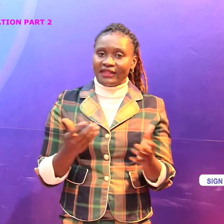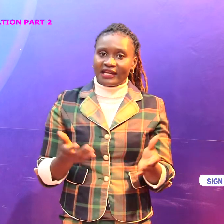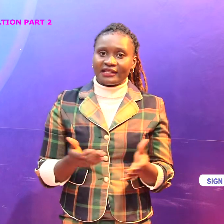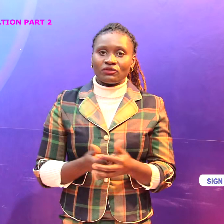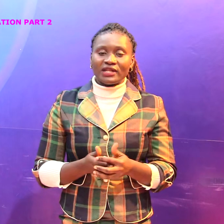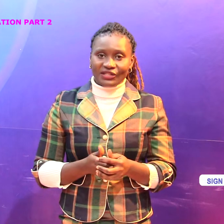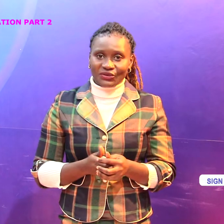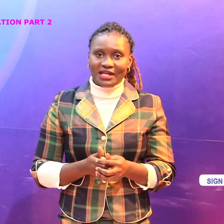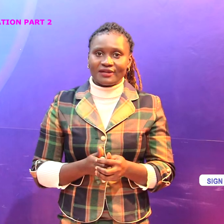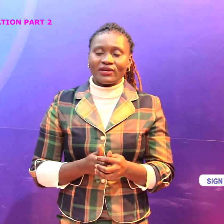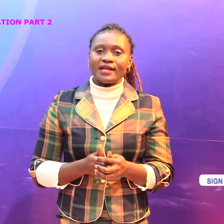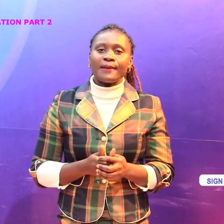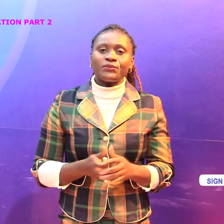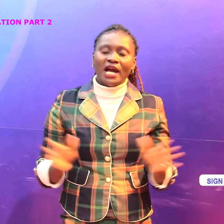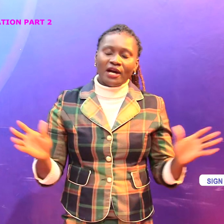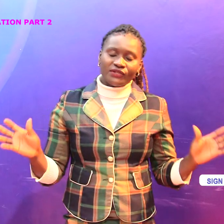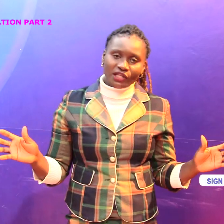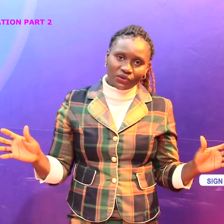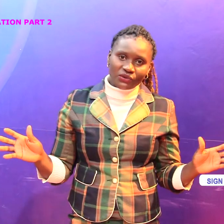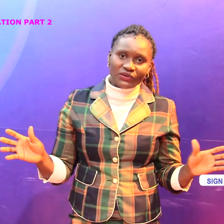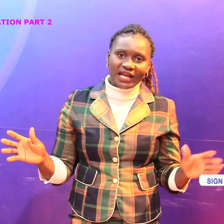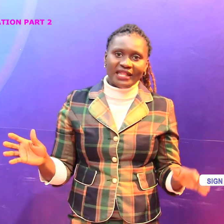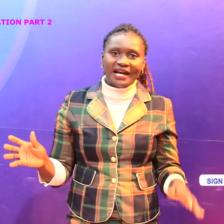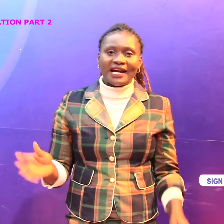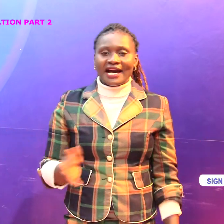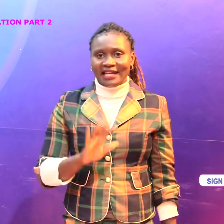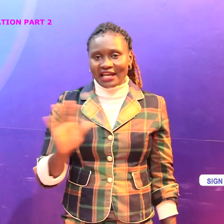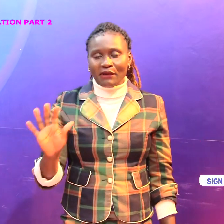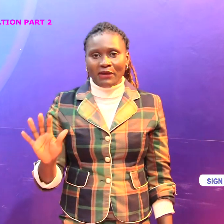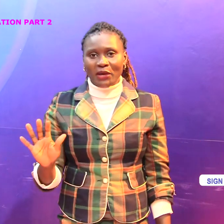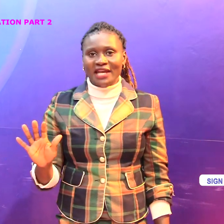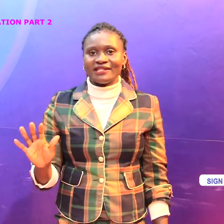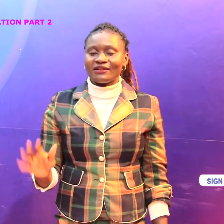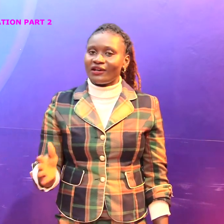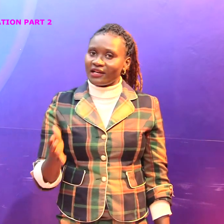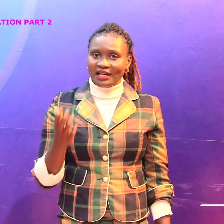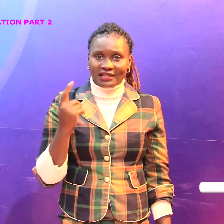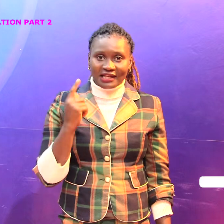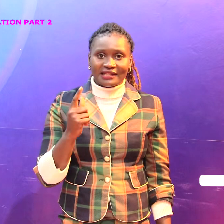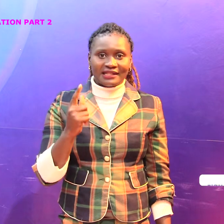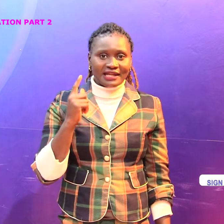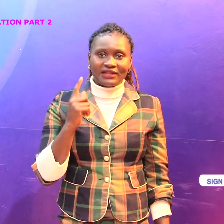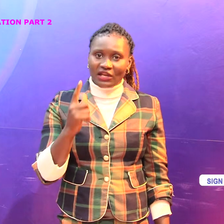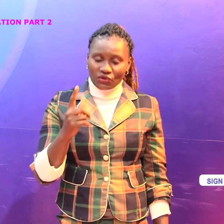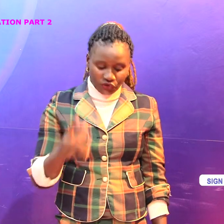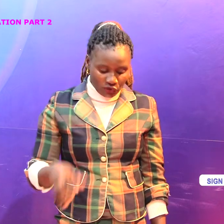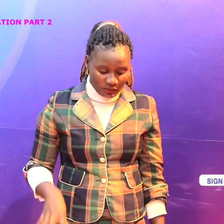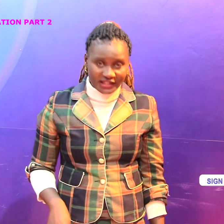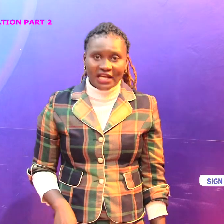ideas that want us to share together. Have seen you together and liking my page. Oh, I just say thank you so much.